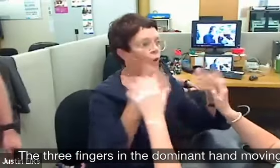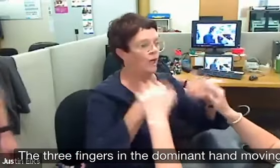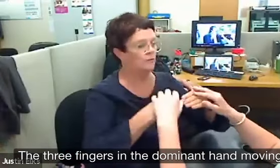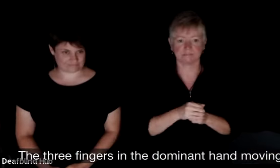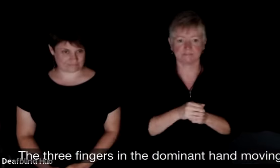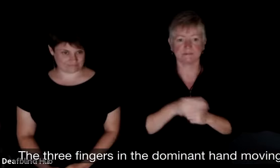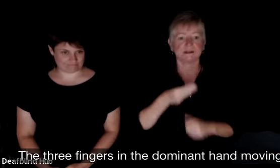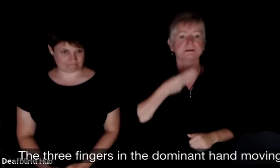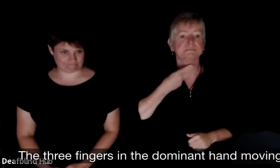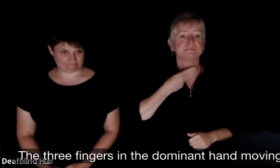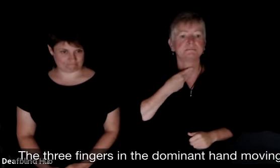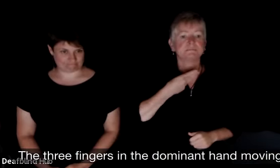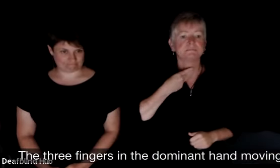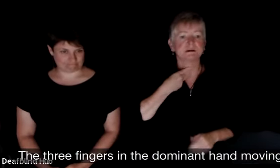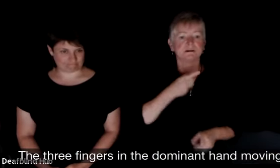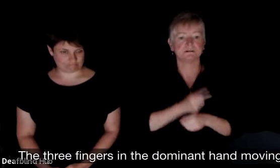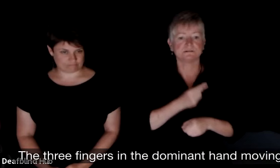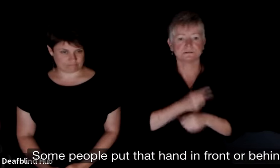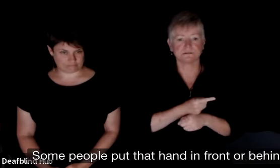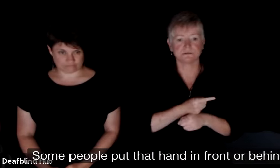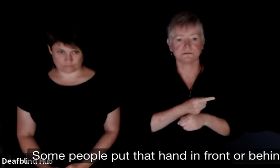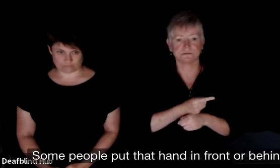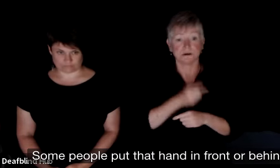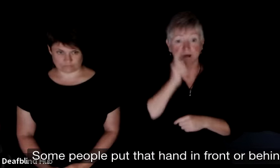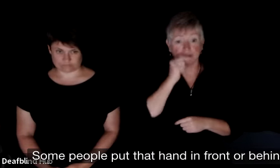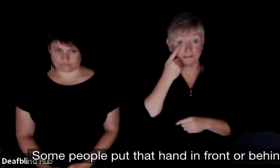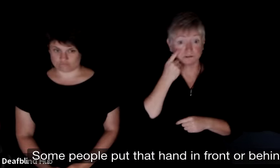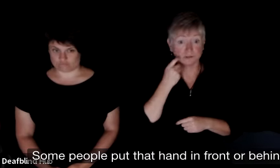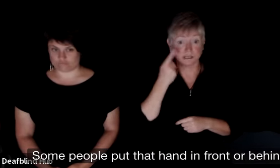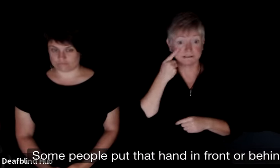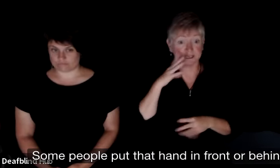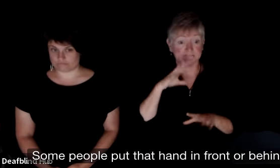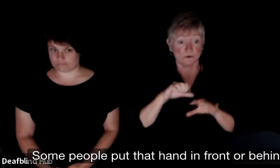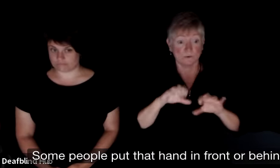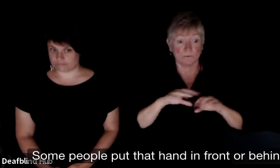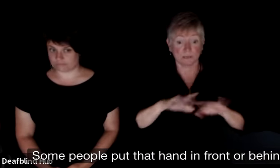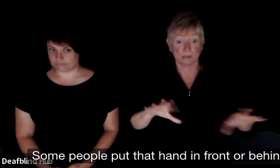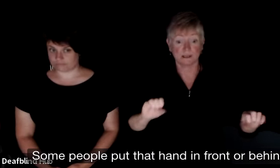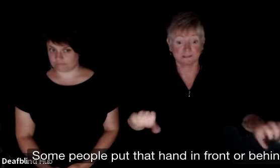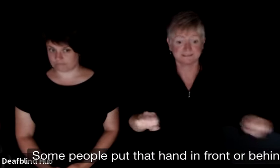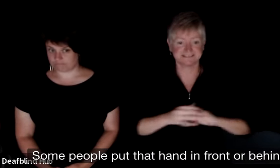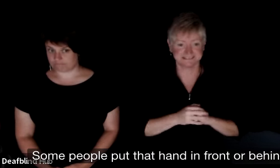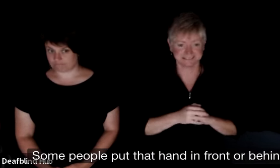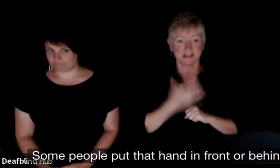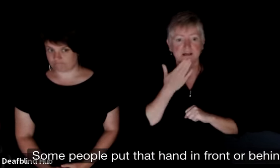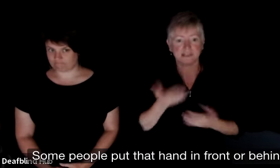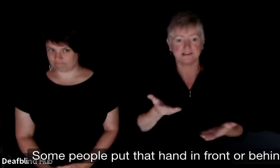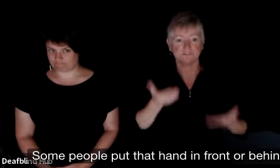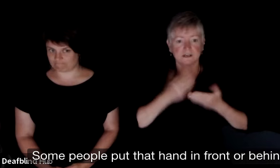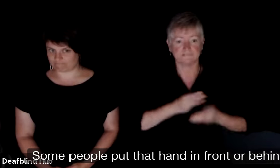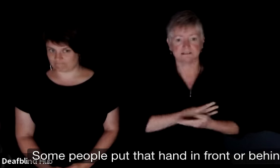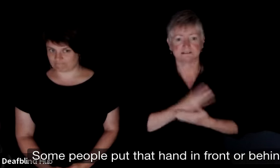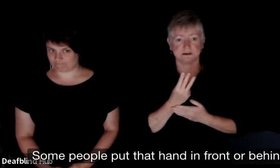It's Meredith. We can try it and see if it takes off. Thank you for giving us